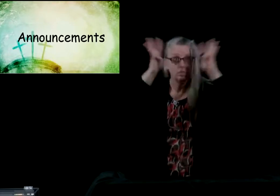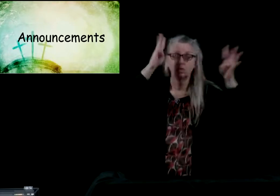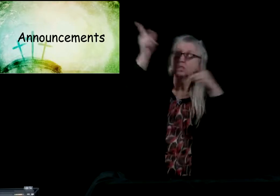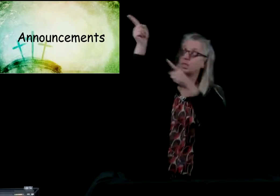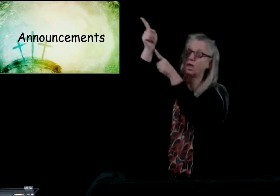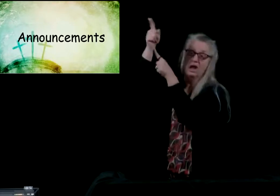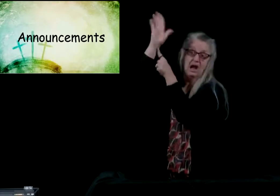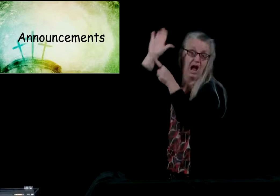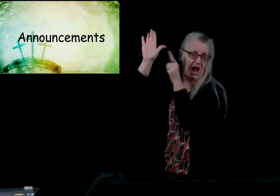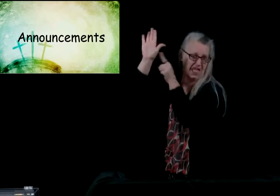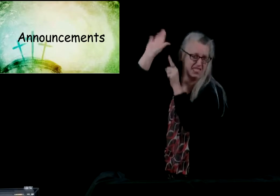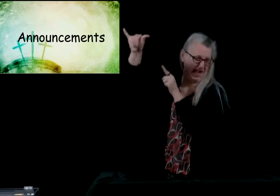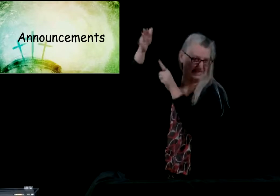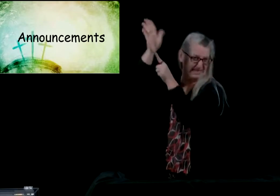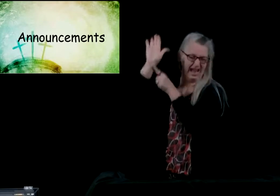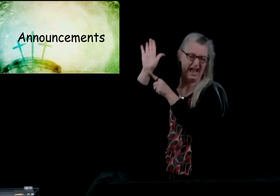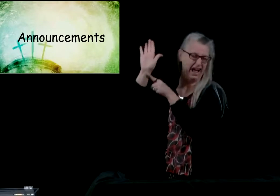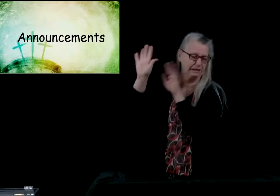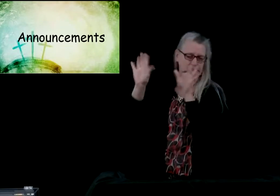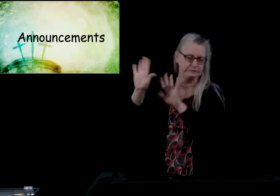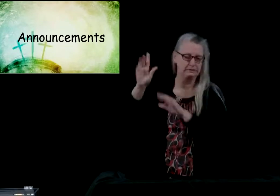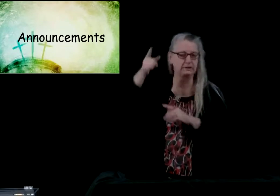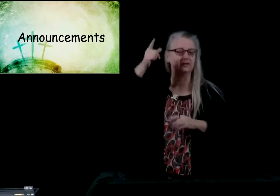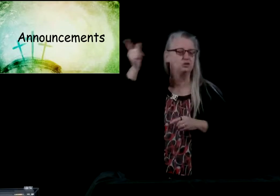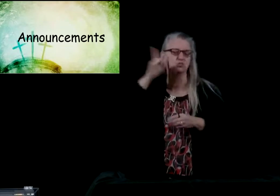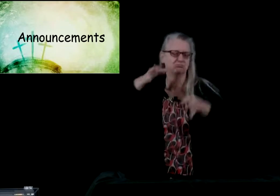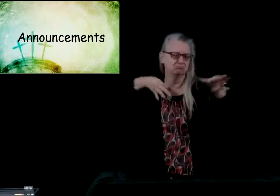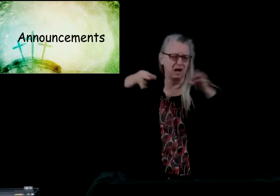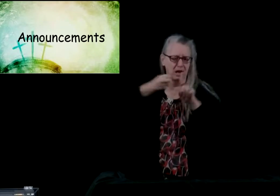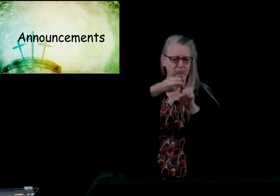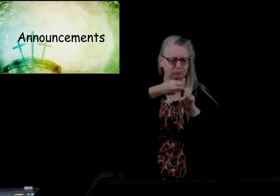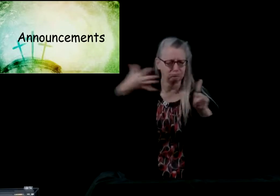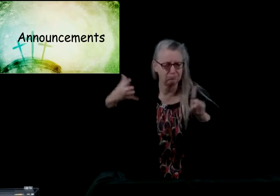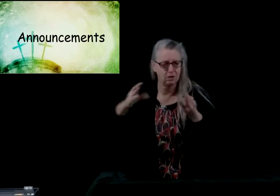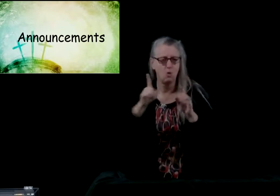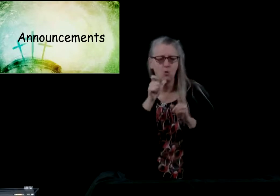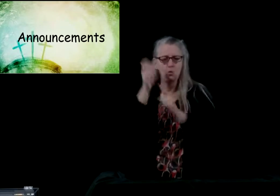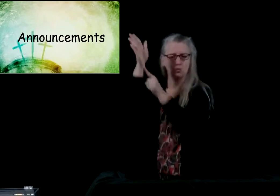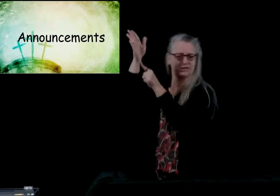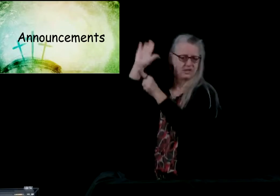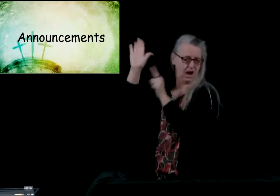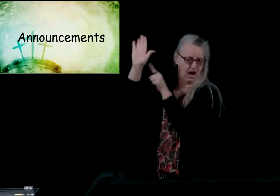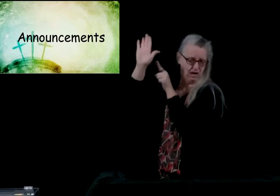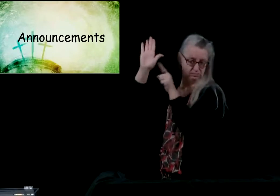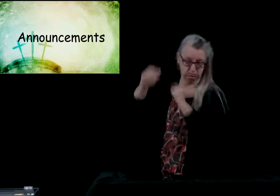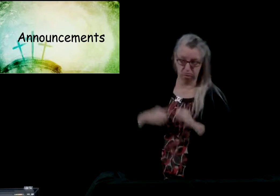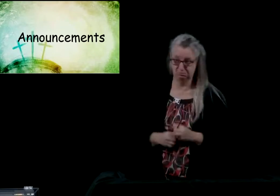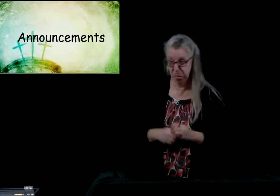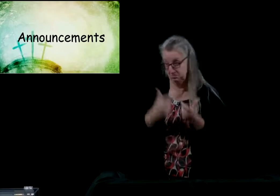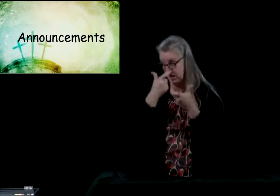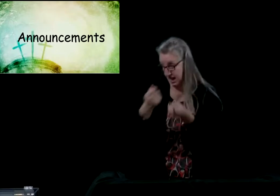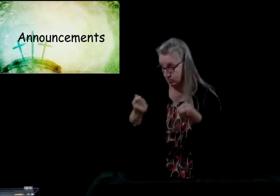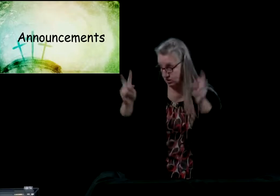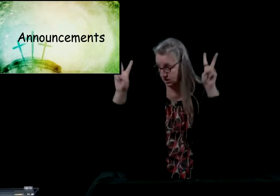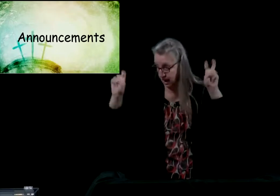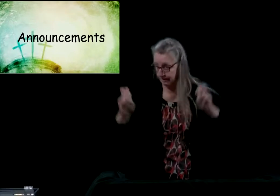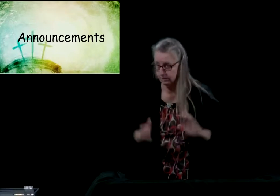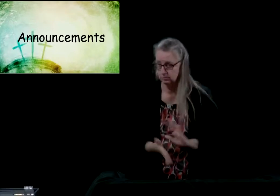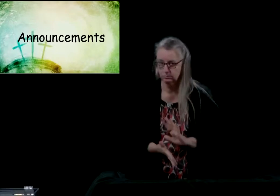Kind of give you some ideas, make you think differently about who God could be, or maybe you have some wrong ideas of who God is. So she'll talk about